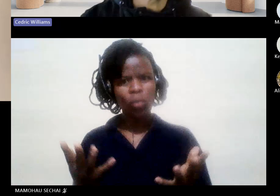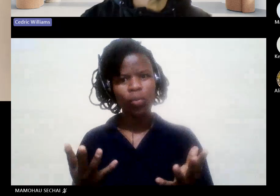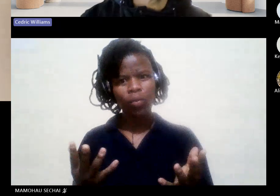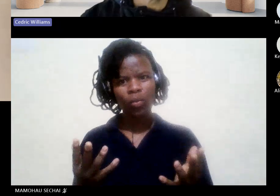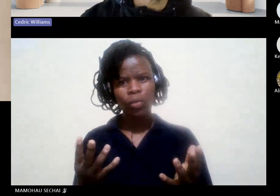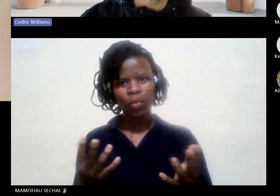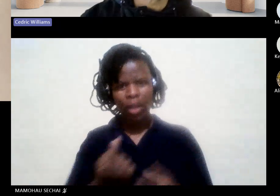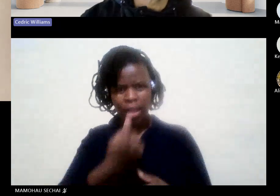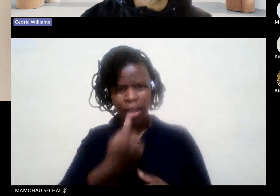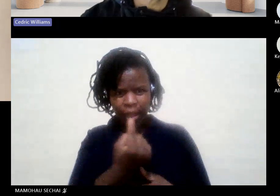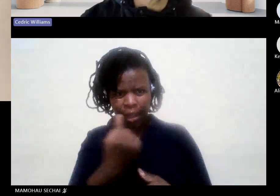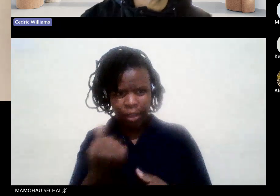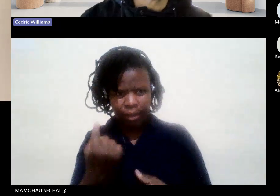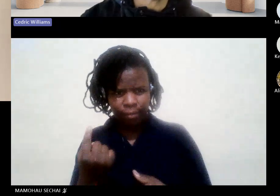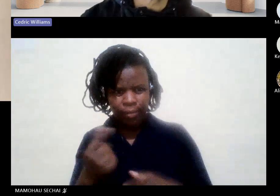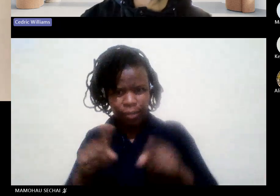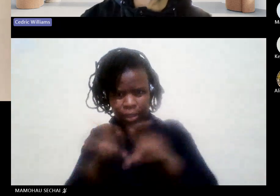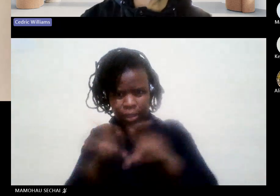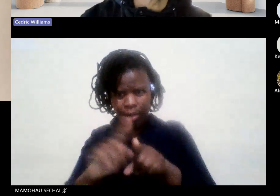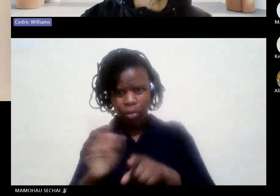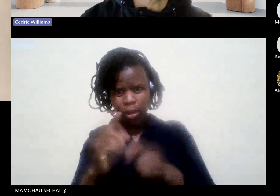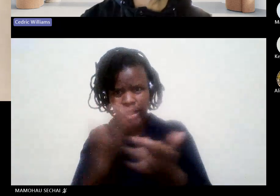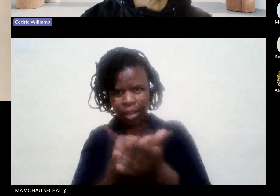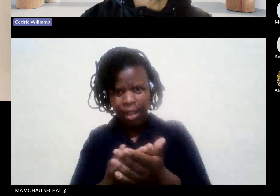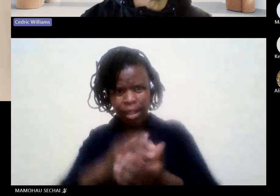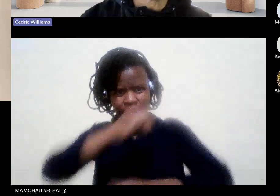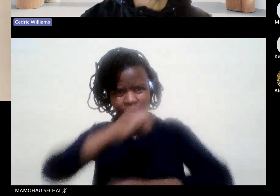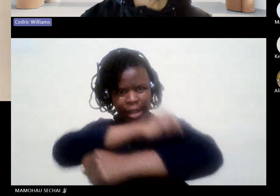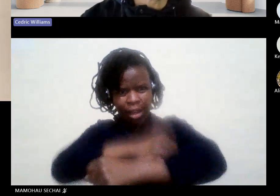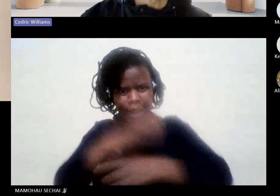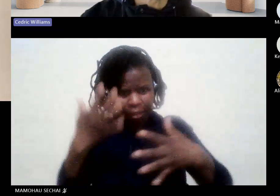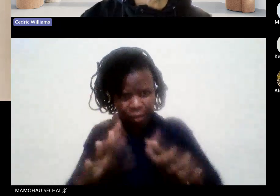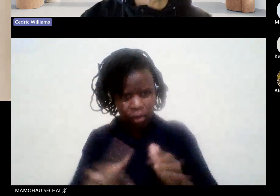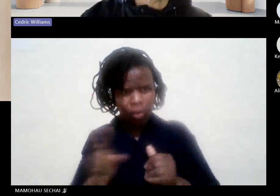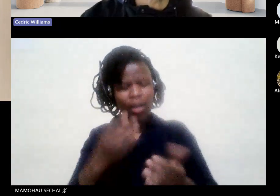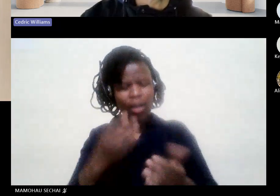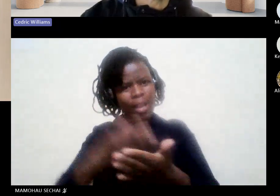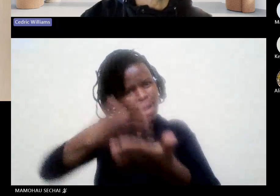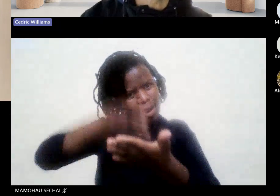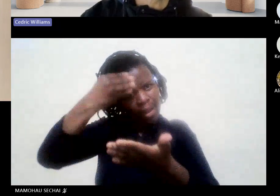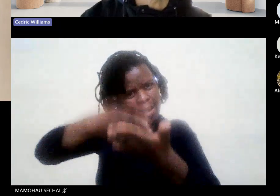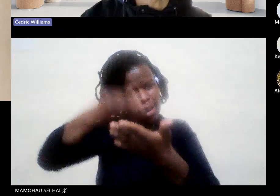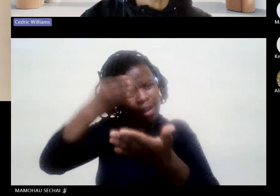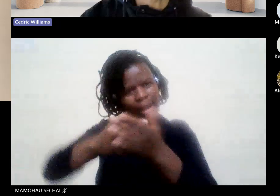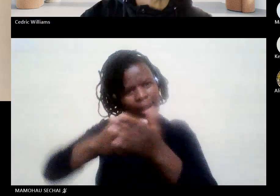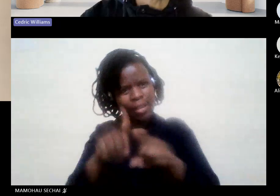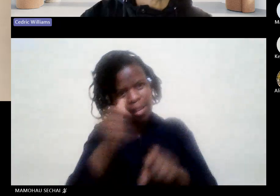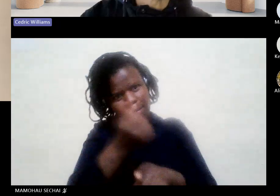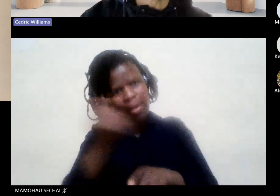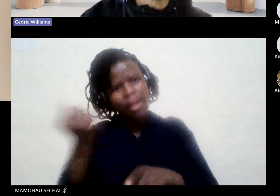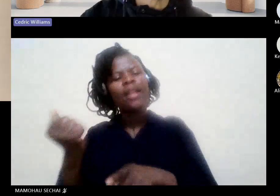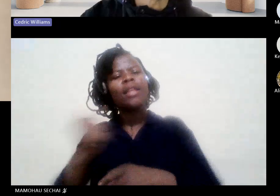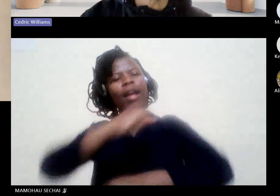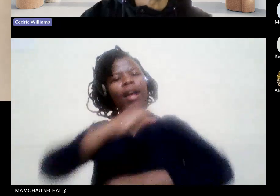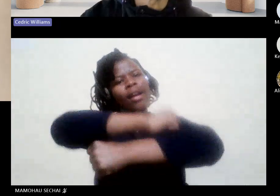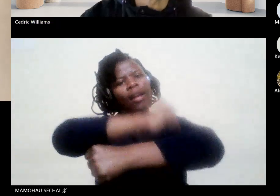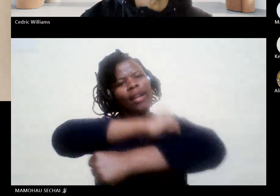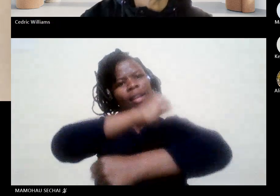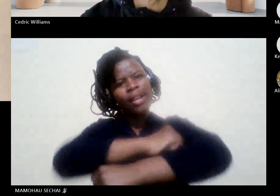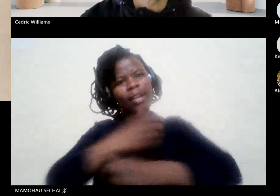teachable, and so that the learner at the end of the day can learn just as the other learners are learning.